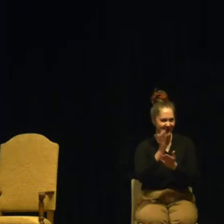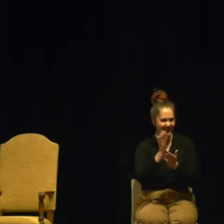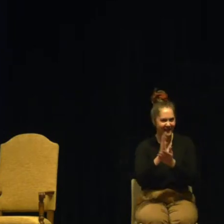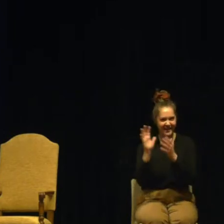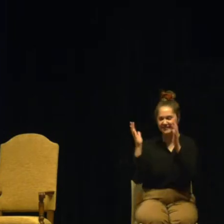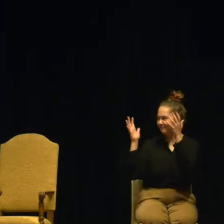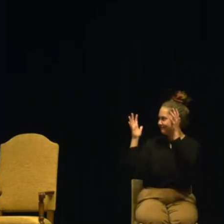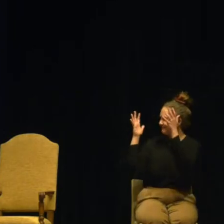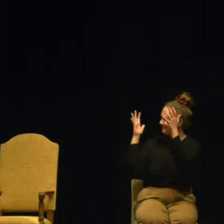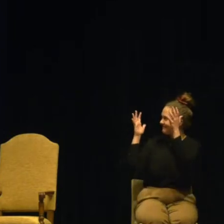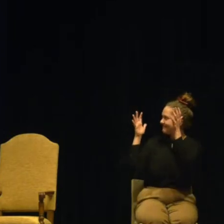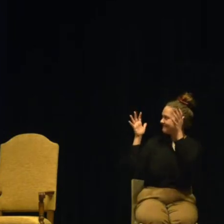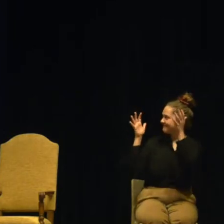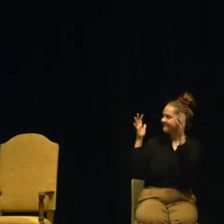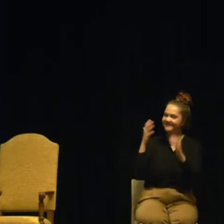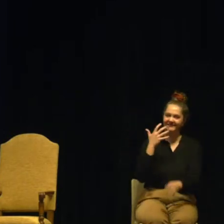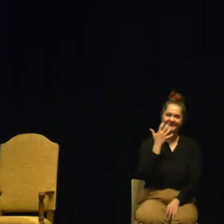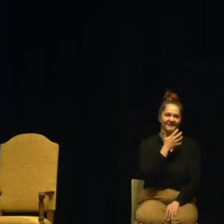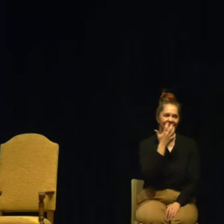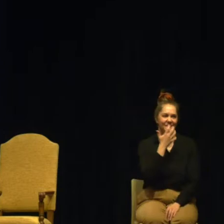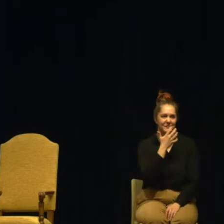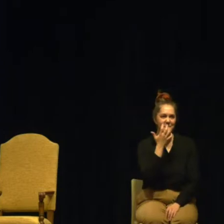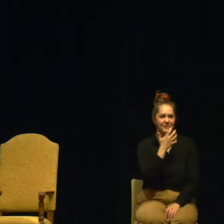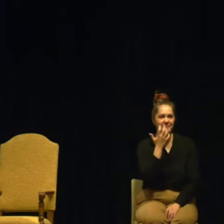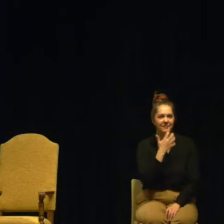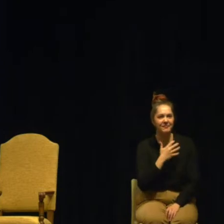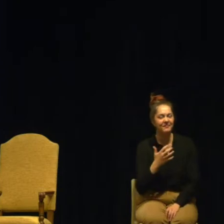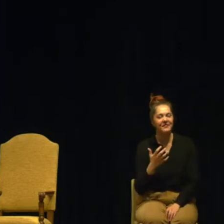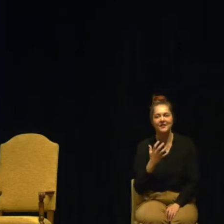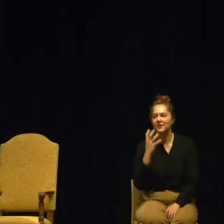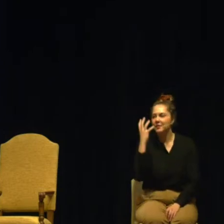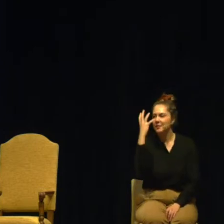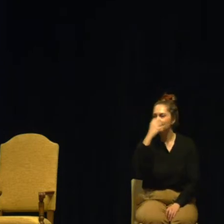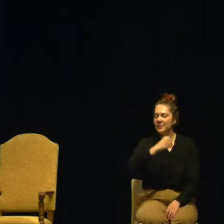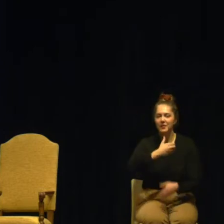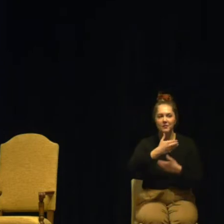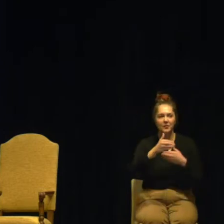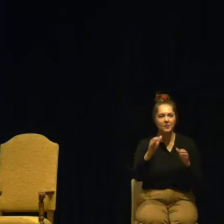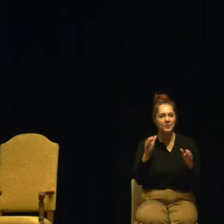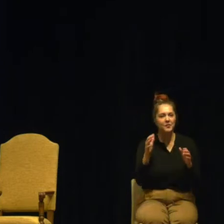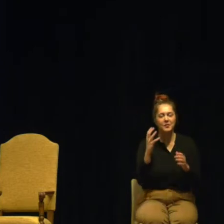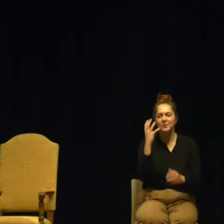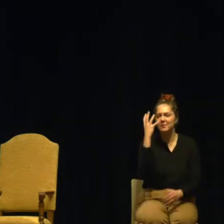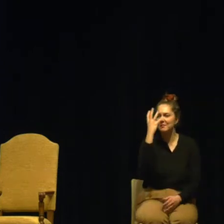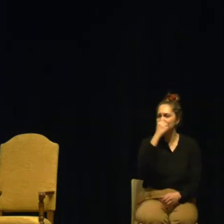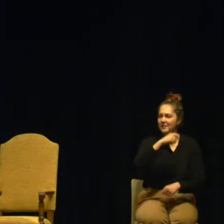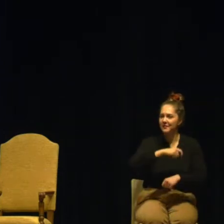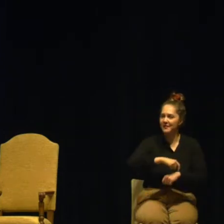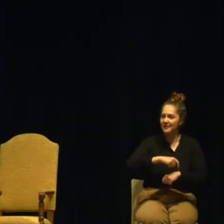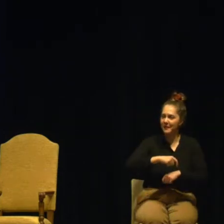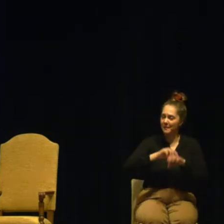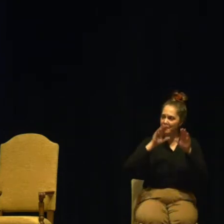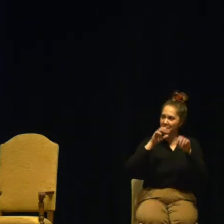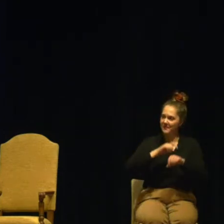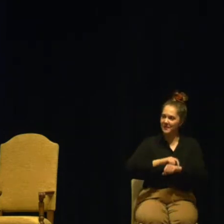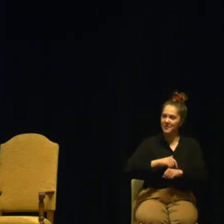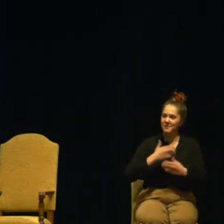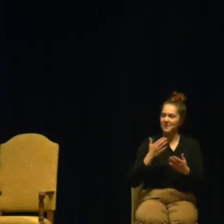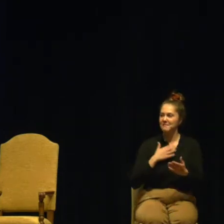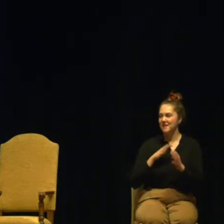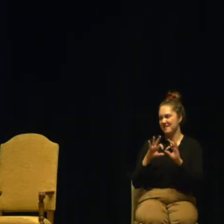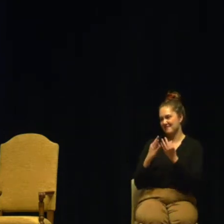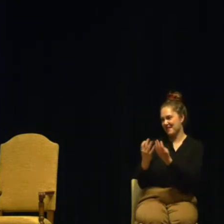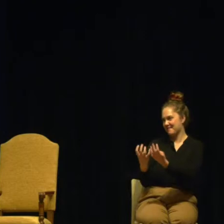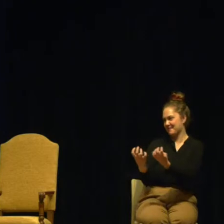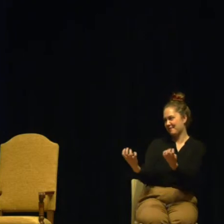yourselves a round of applause. This is such a beautiful room and such a wonderful time to be here. I also see my family in